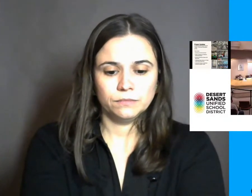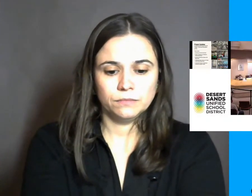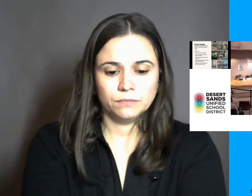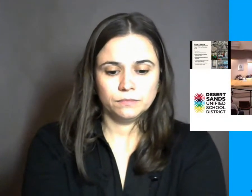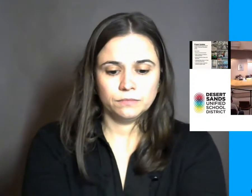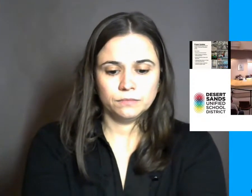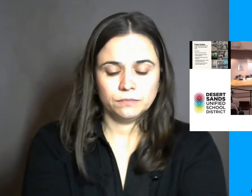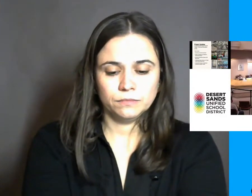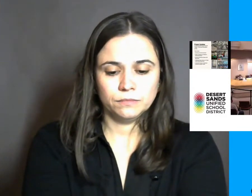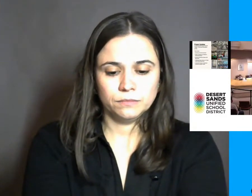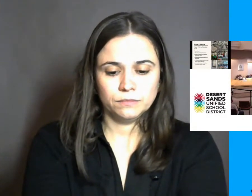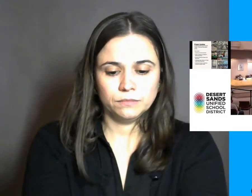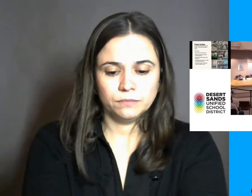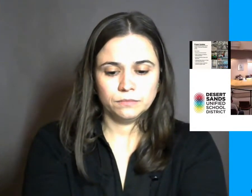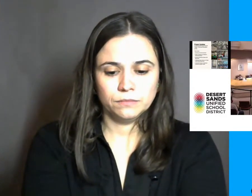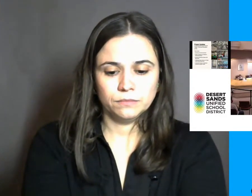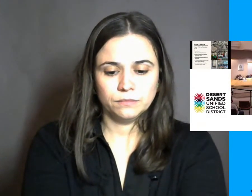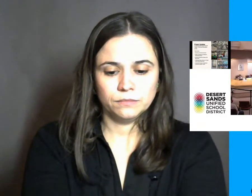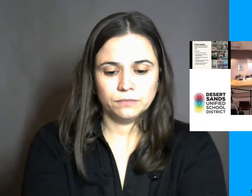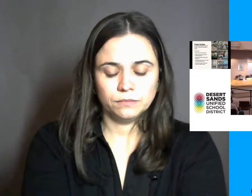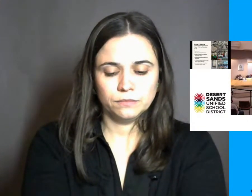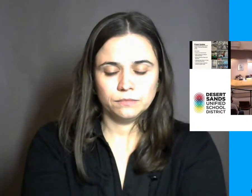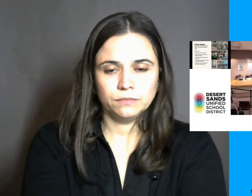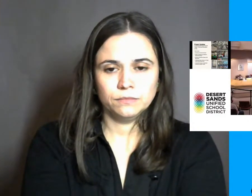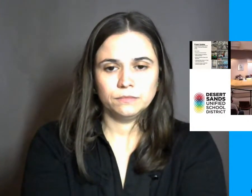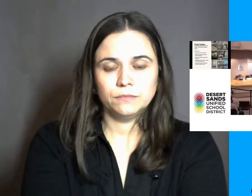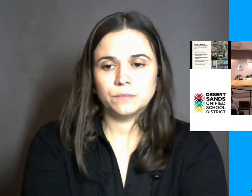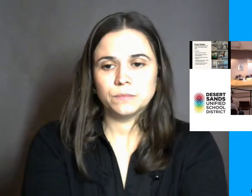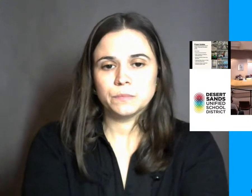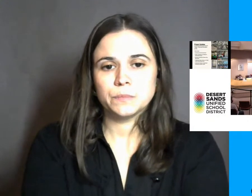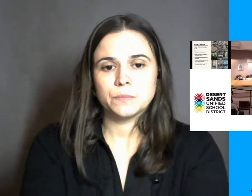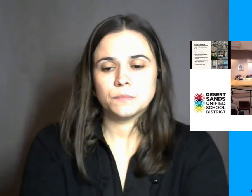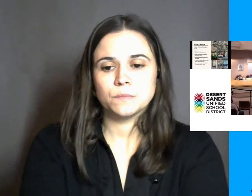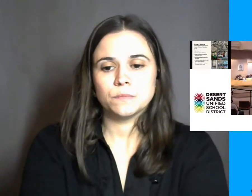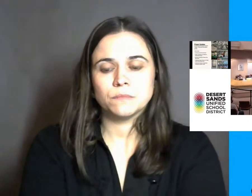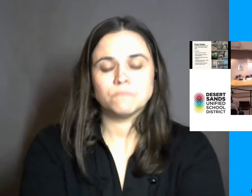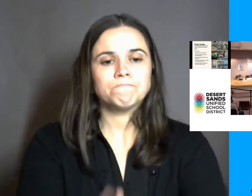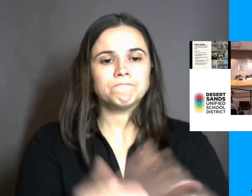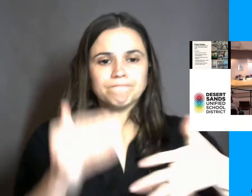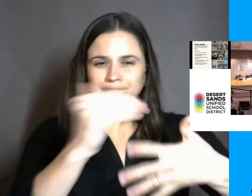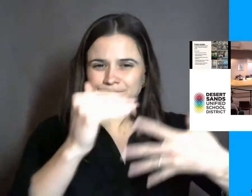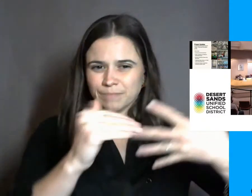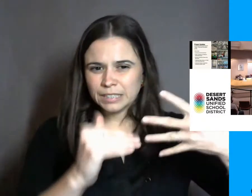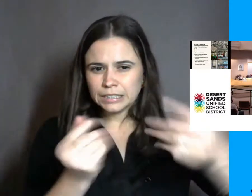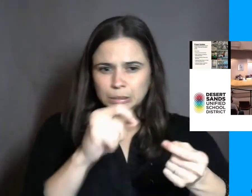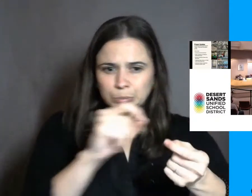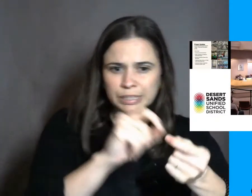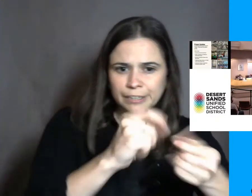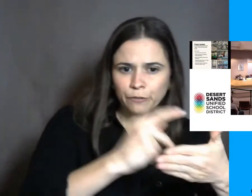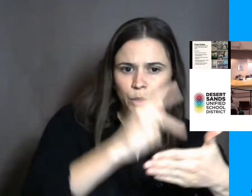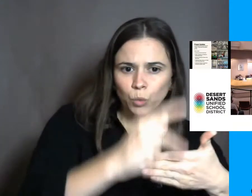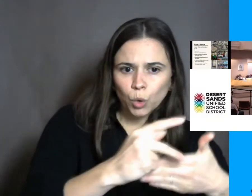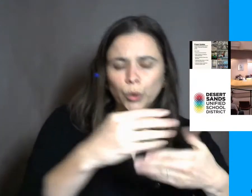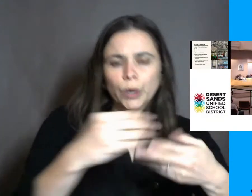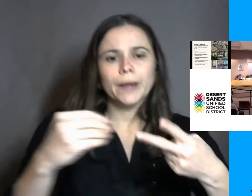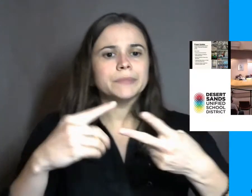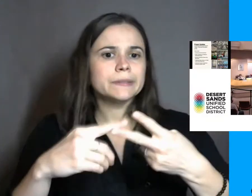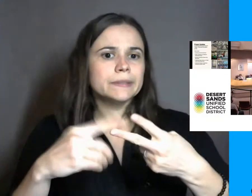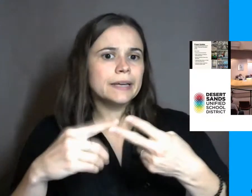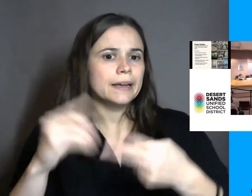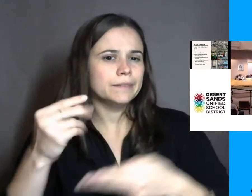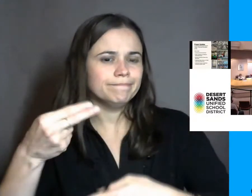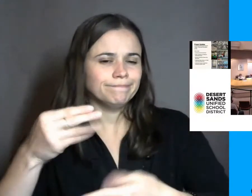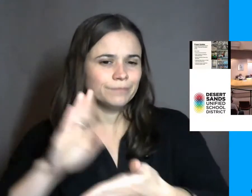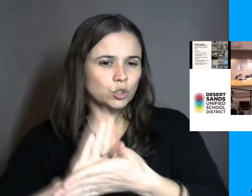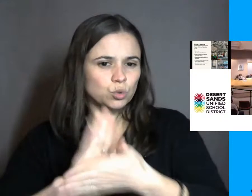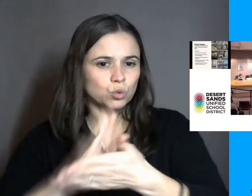floral program, but also part of the bio program at Indio High School that we started a long time ago. The system diagnostics